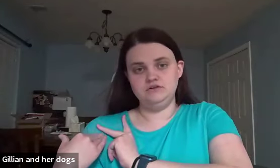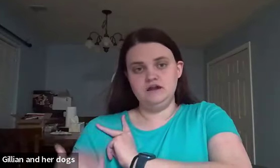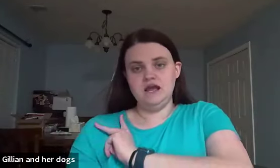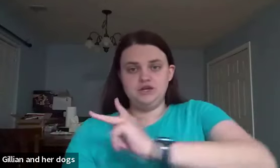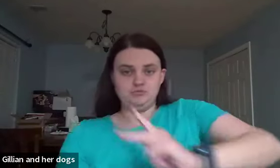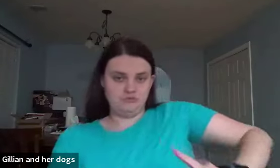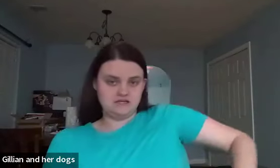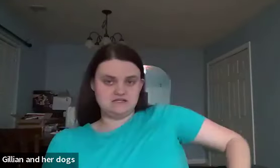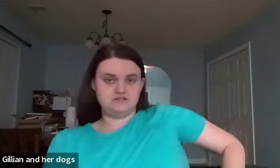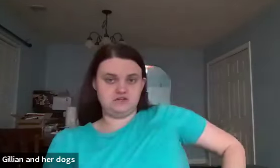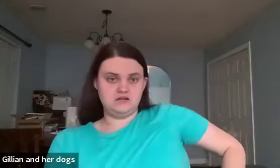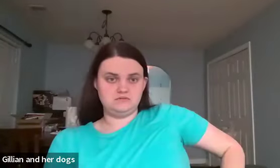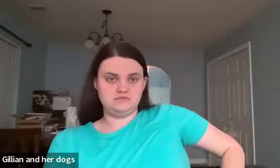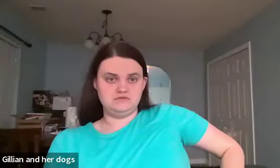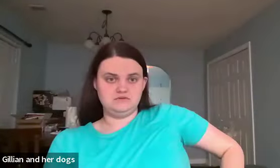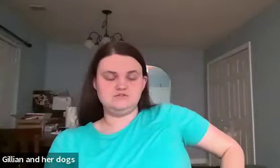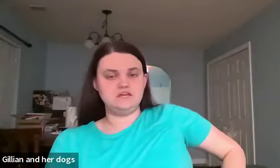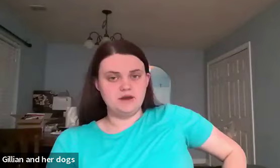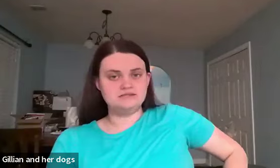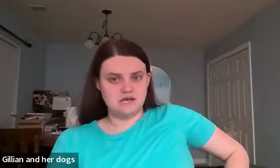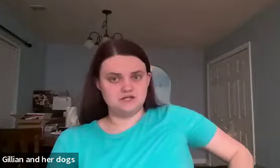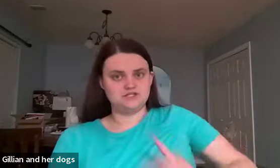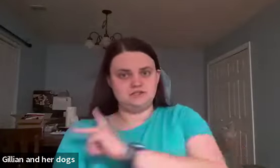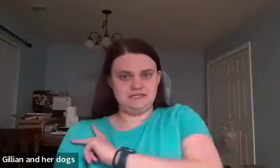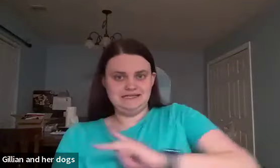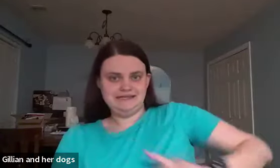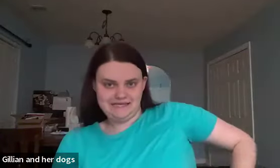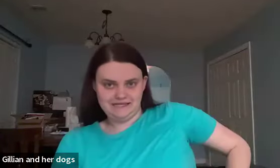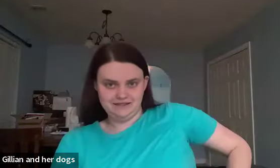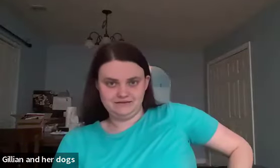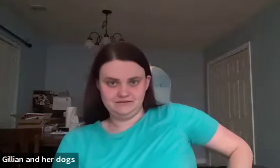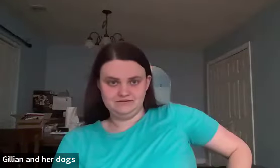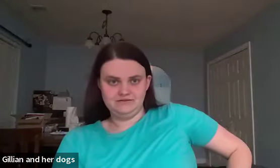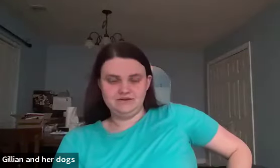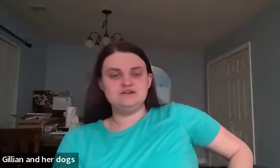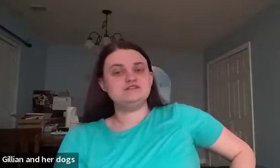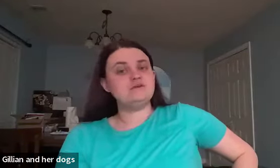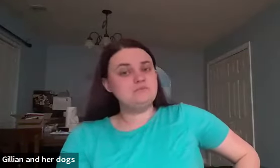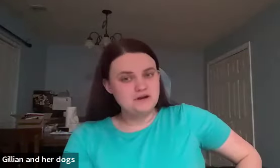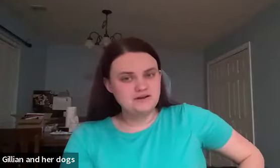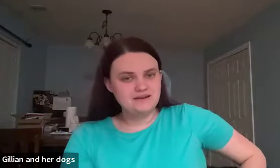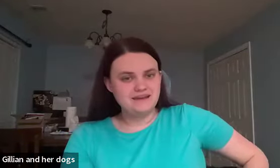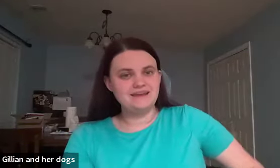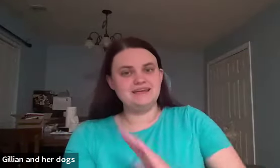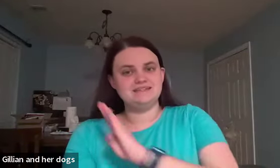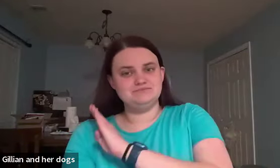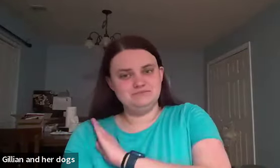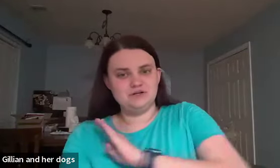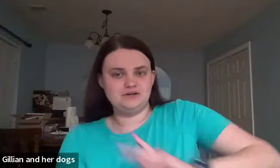shoulder, and you bring it down to your hip. So think about a sash. King. So for Burger King, it's